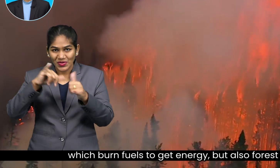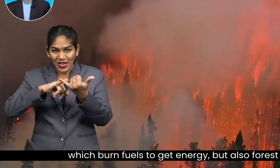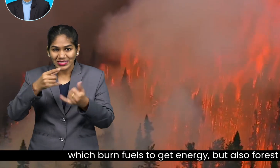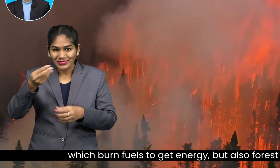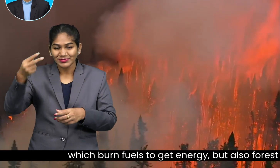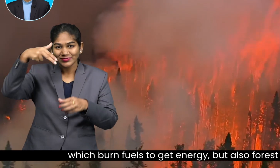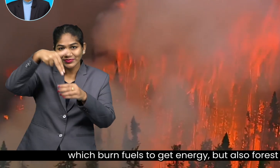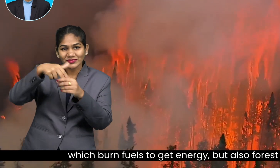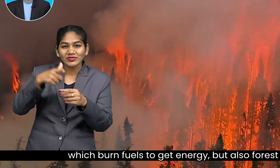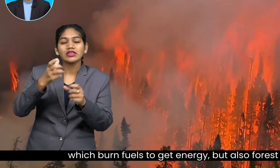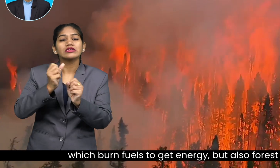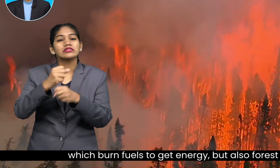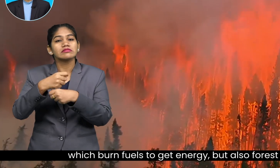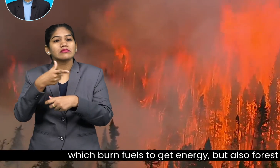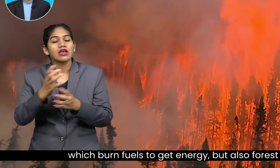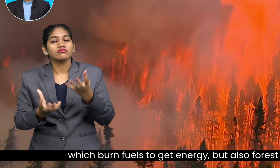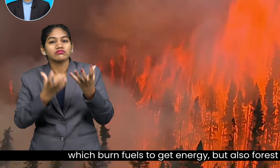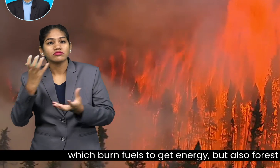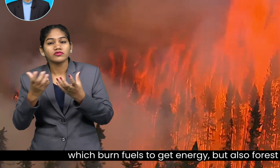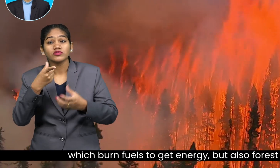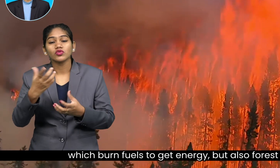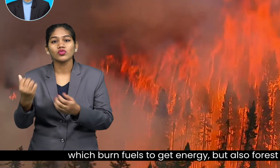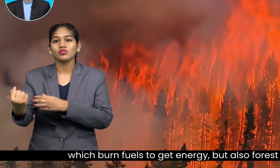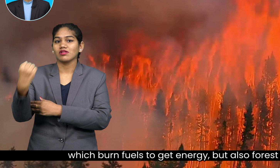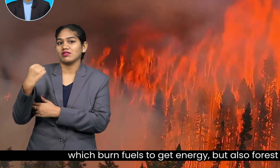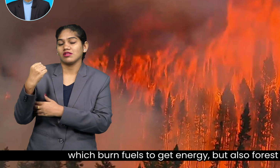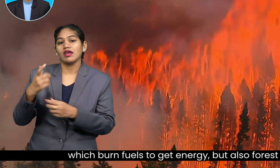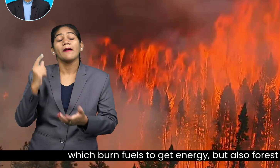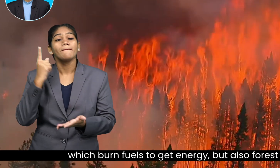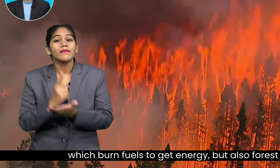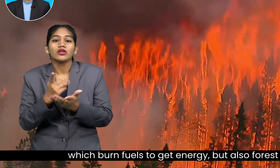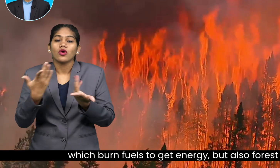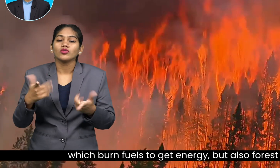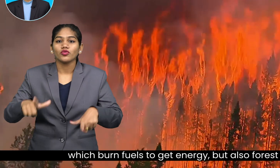energy, but also forest fires.